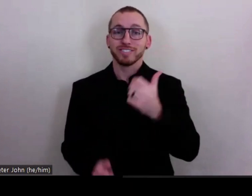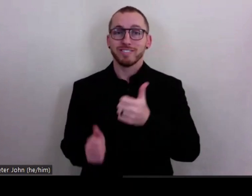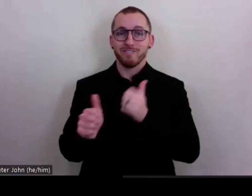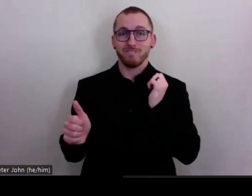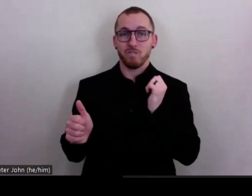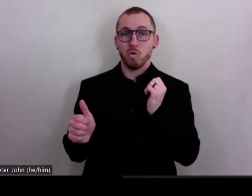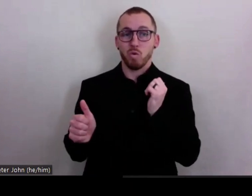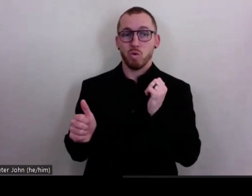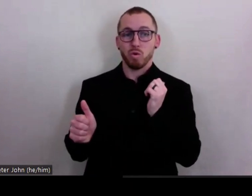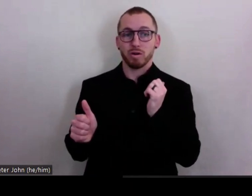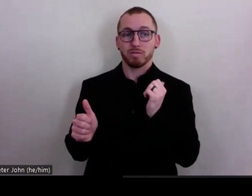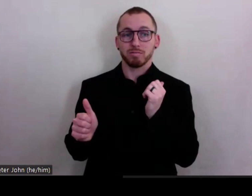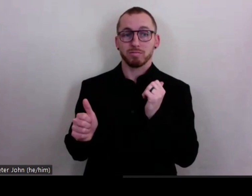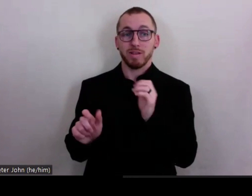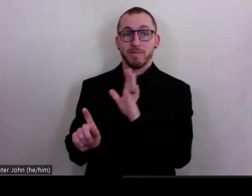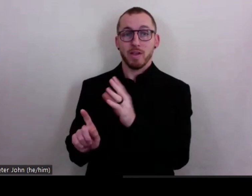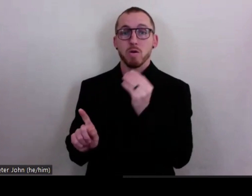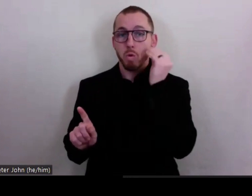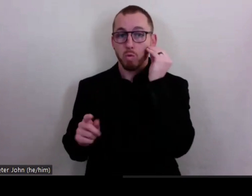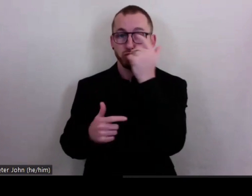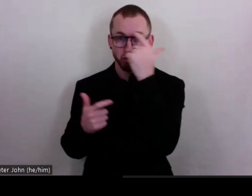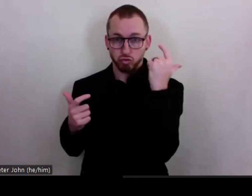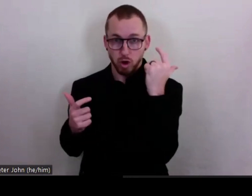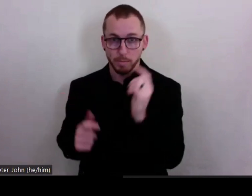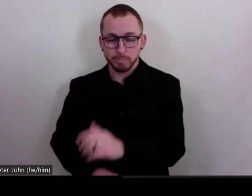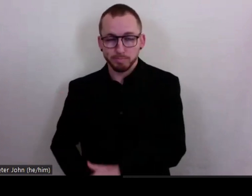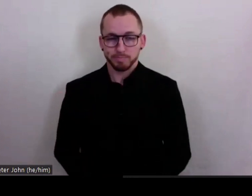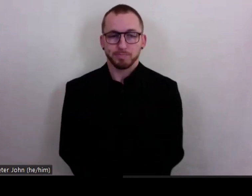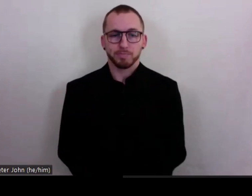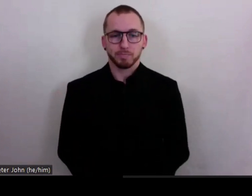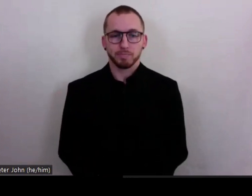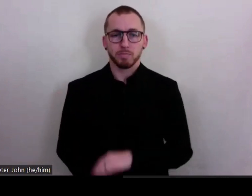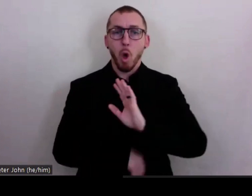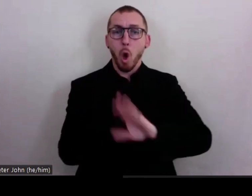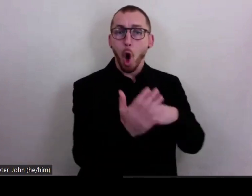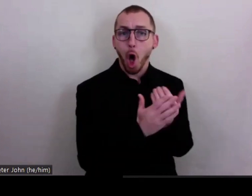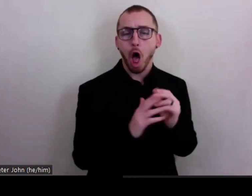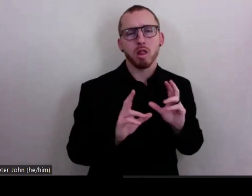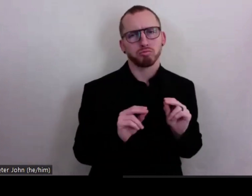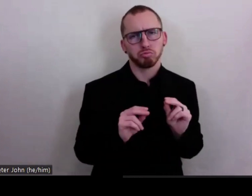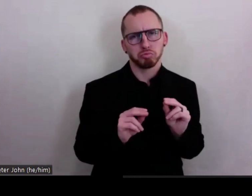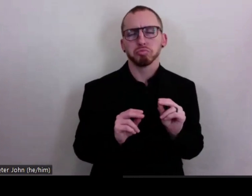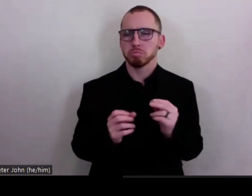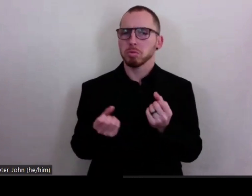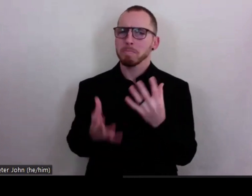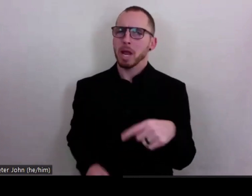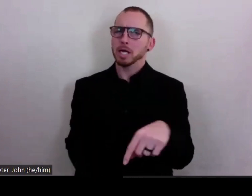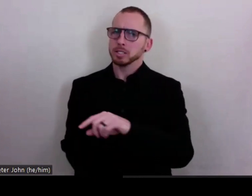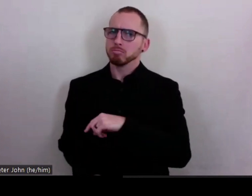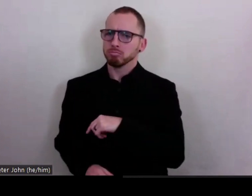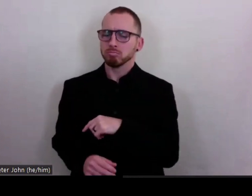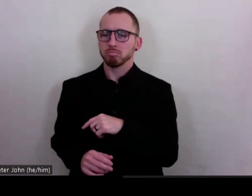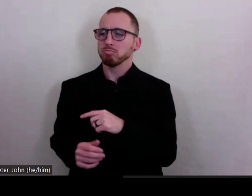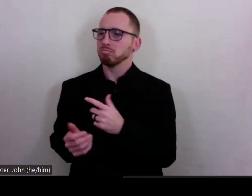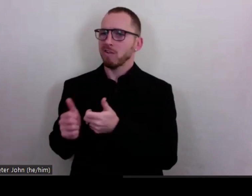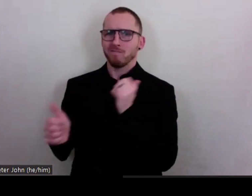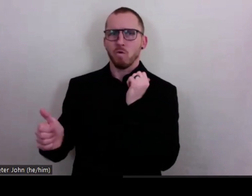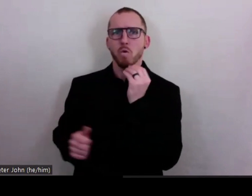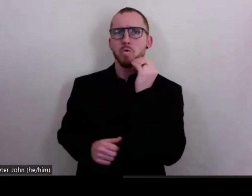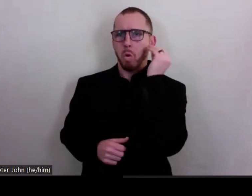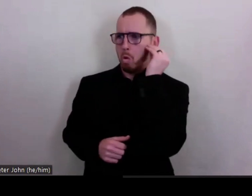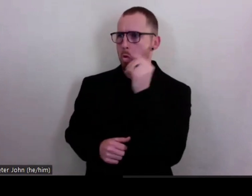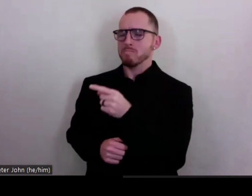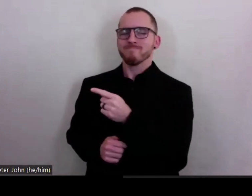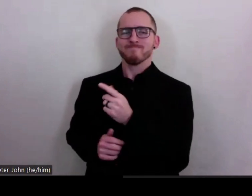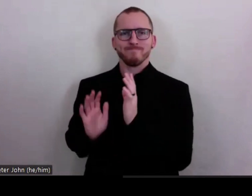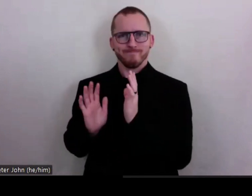that is occurring in their homes. Now, I'm not going to say that that is all veterans. We have many veterans who that's not their circumstance. But we also have